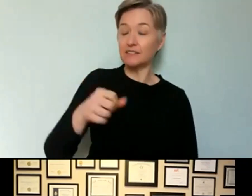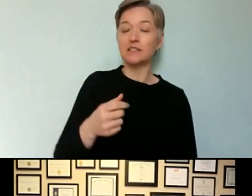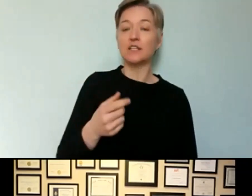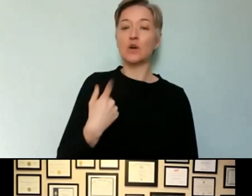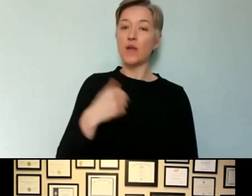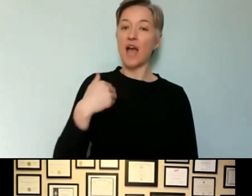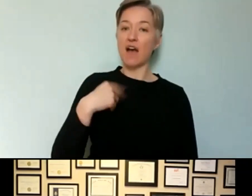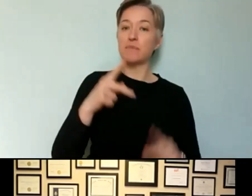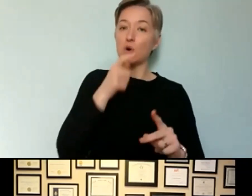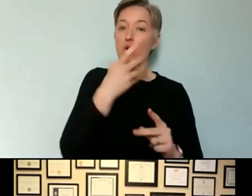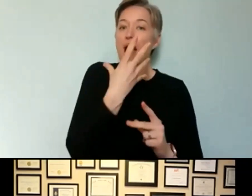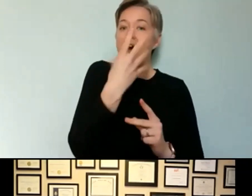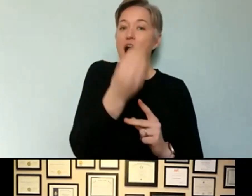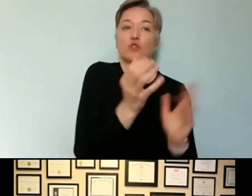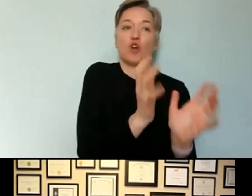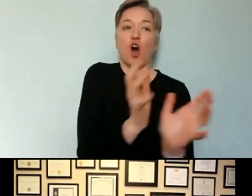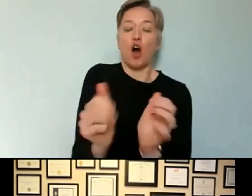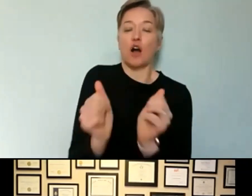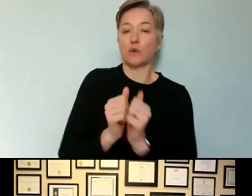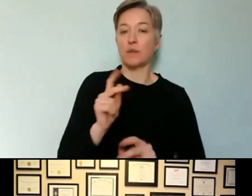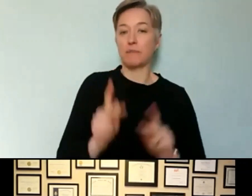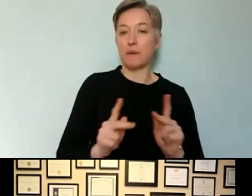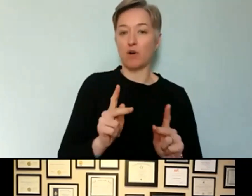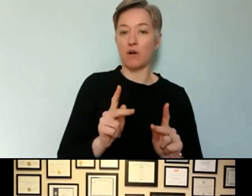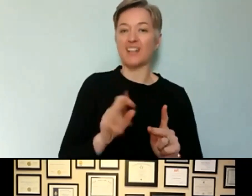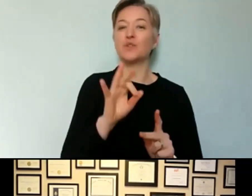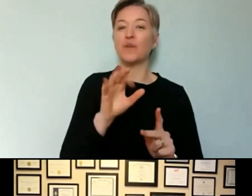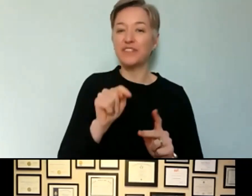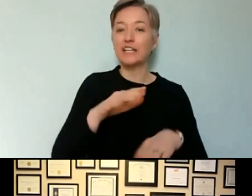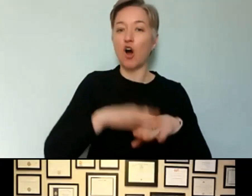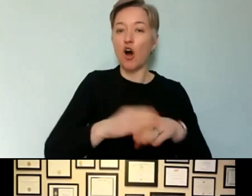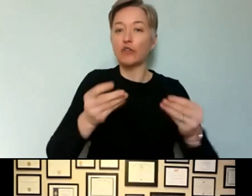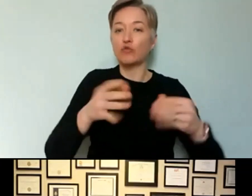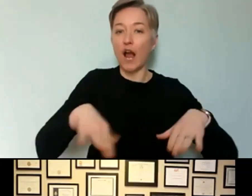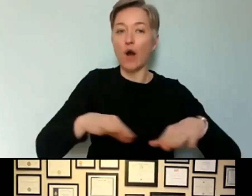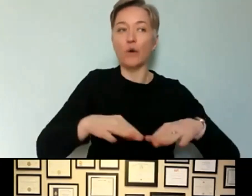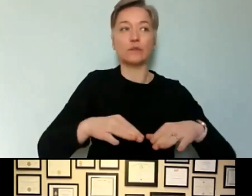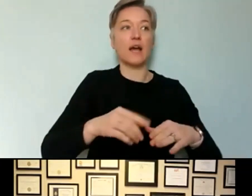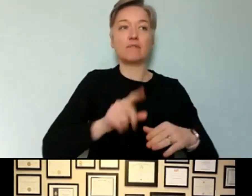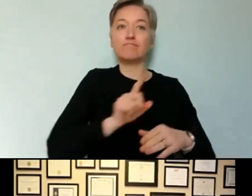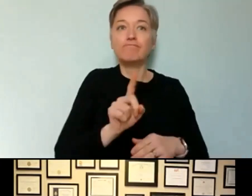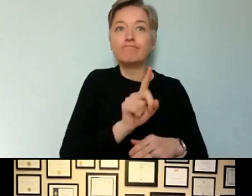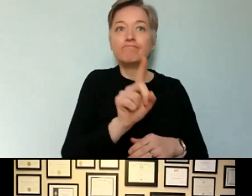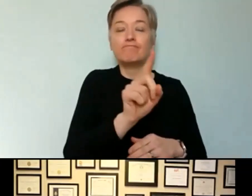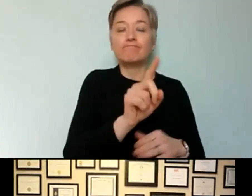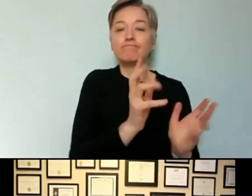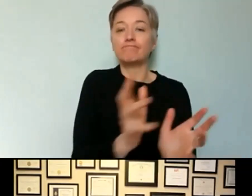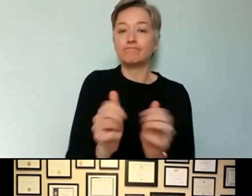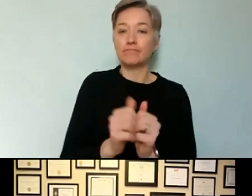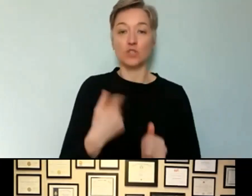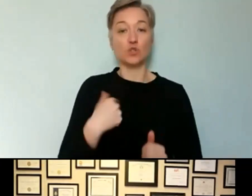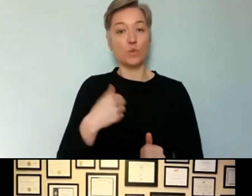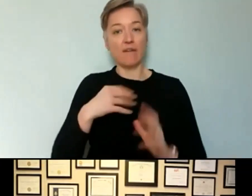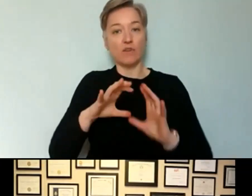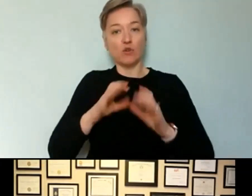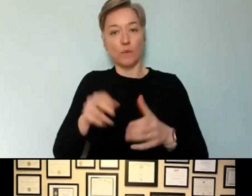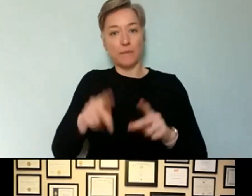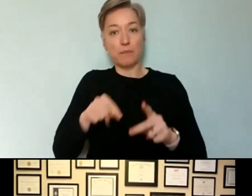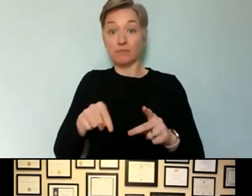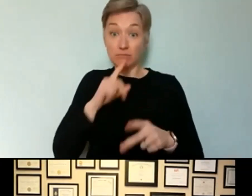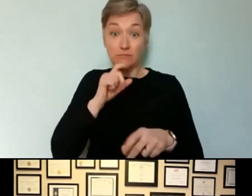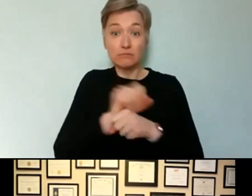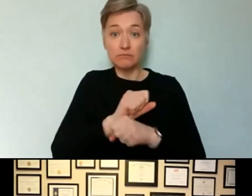going out, talking to people that are still have feet on the ground, and we're willing to go out. And so what happens, we had a cadre of people that went door to